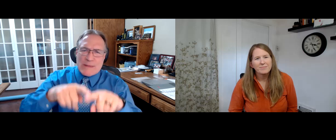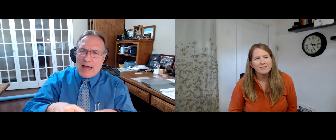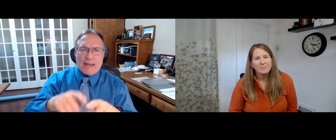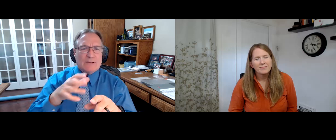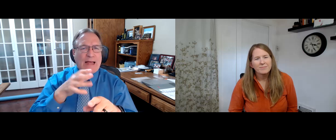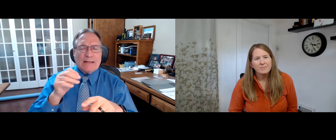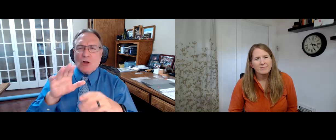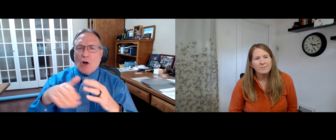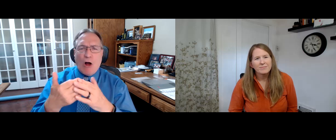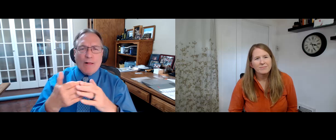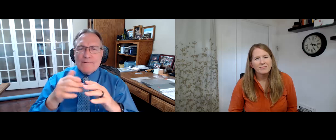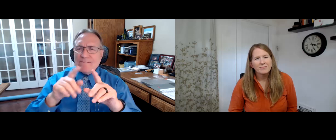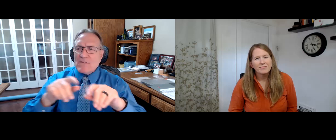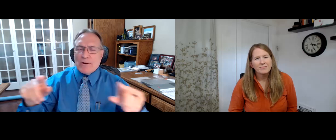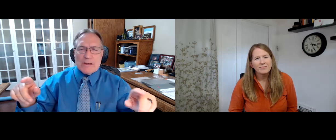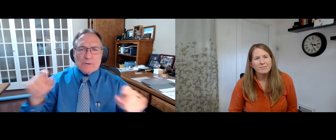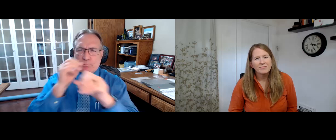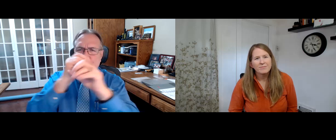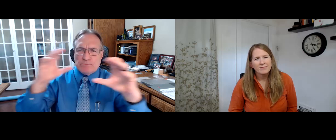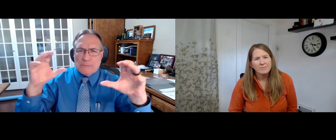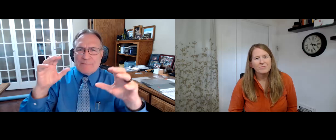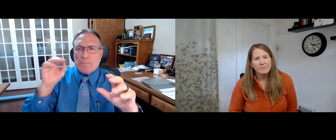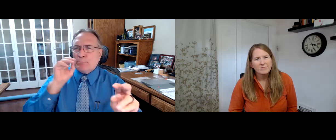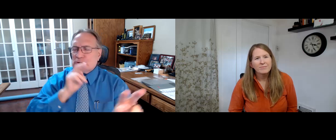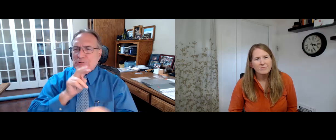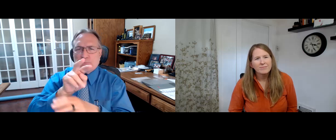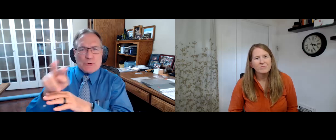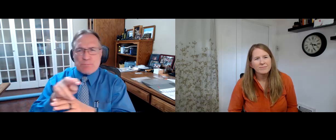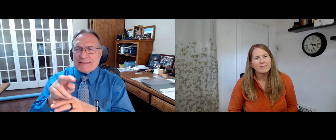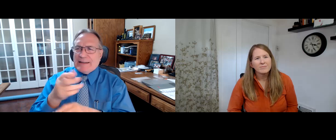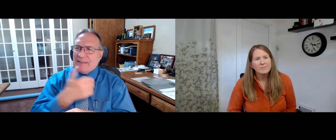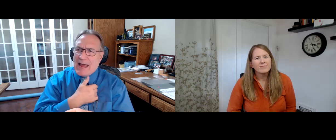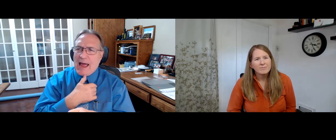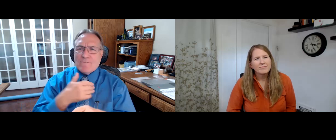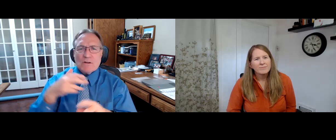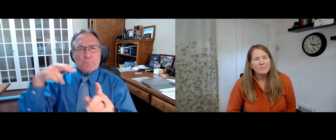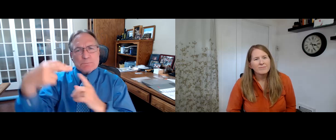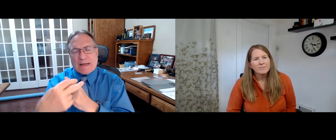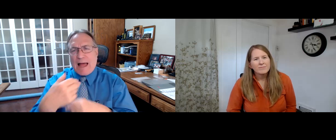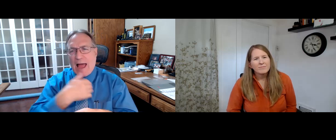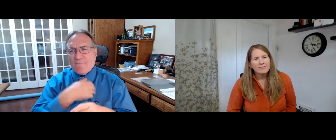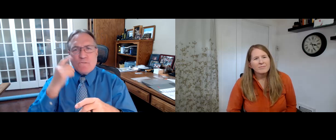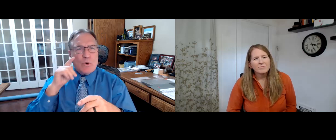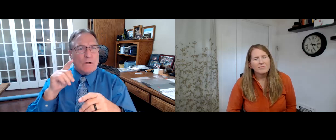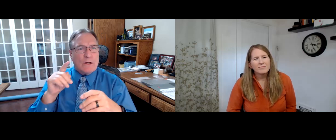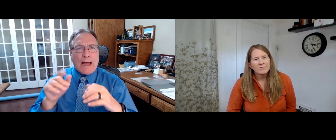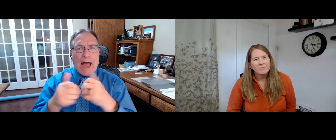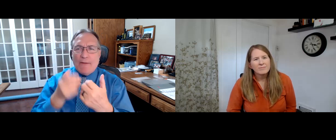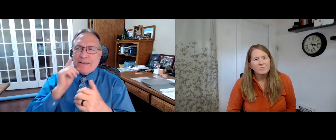reliant on all of the various and perspective we have for how the